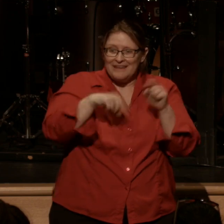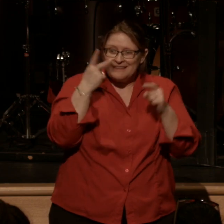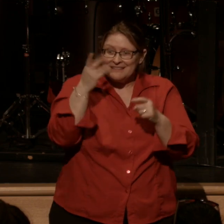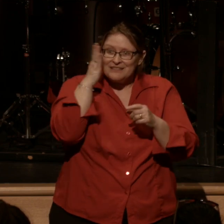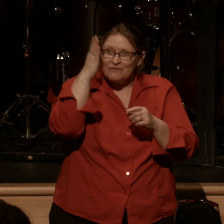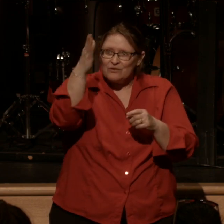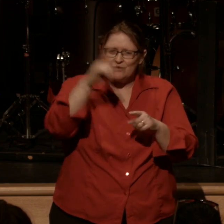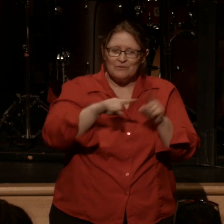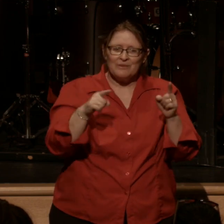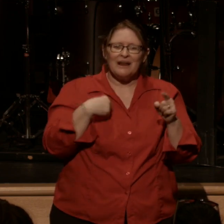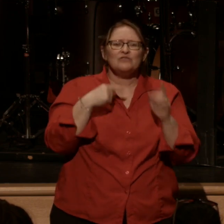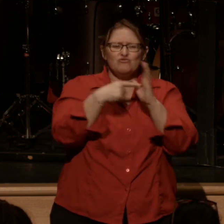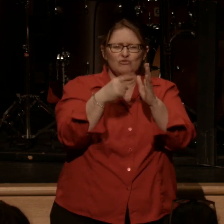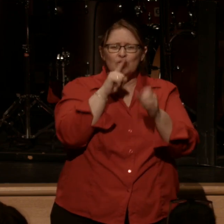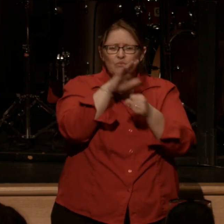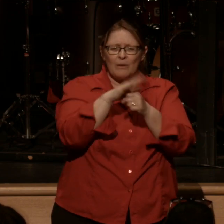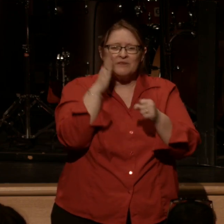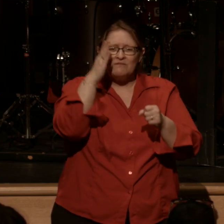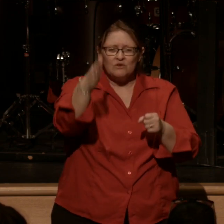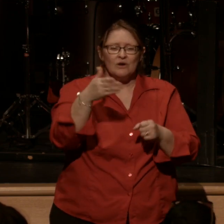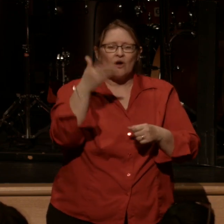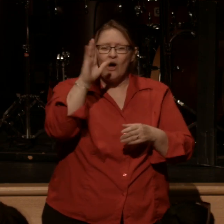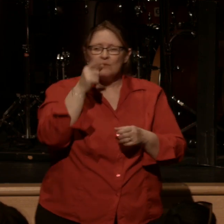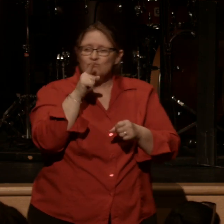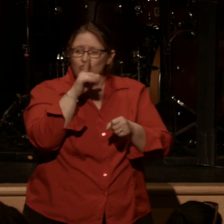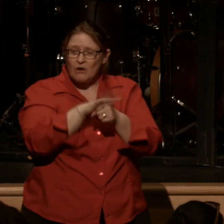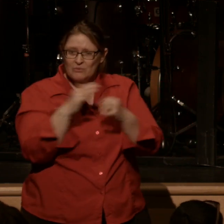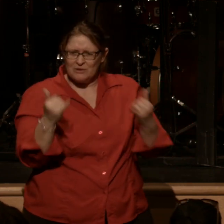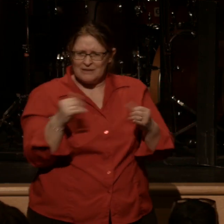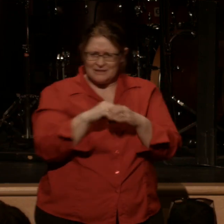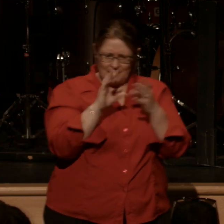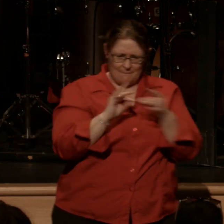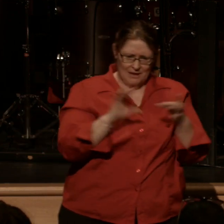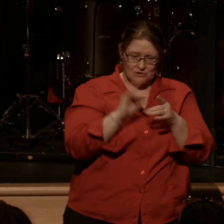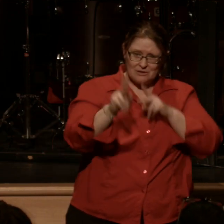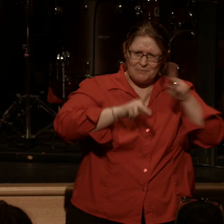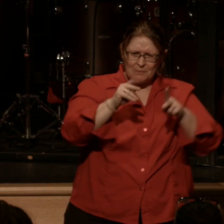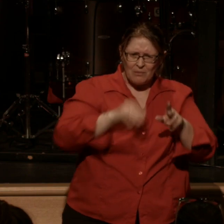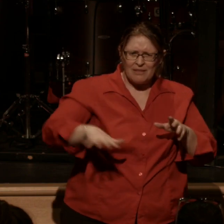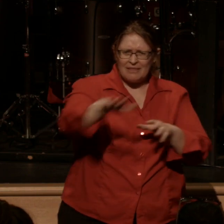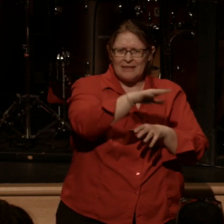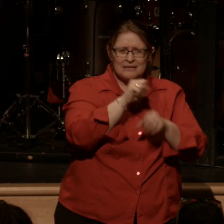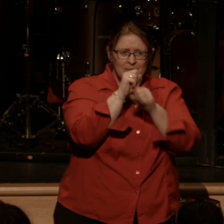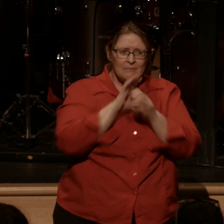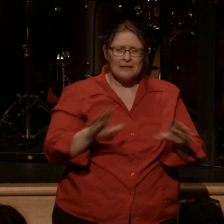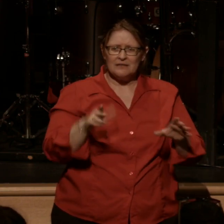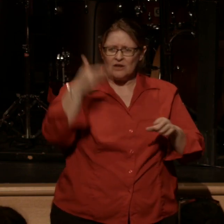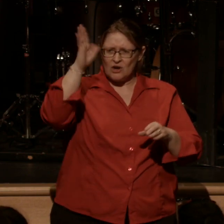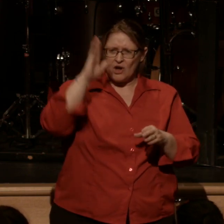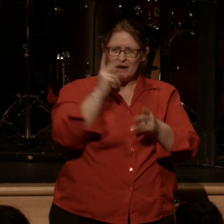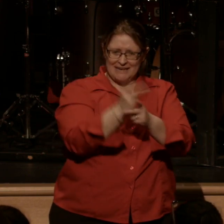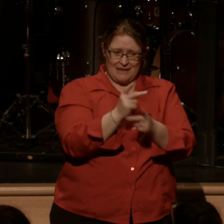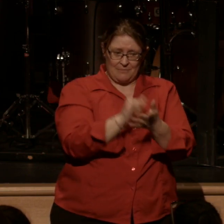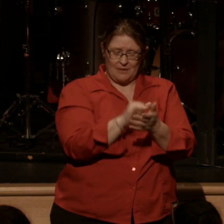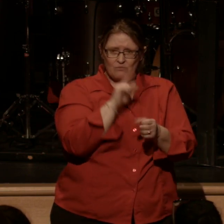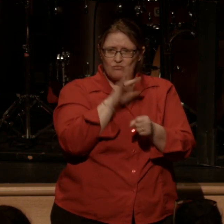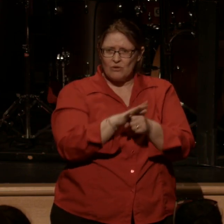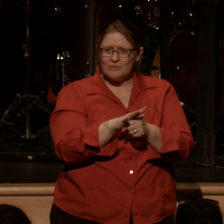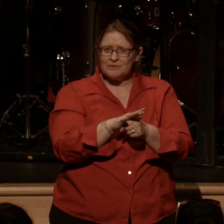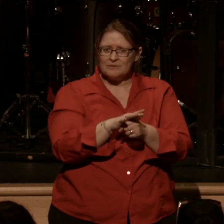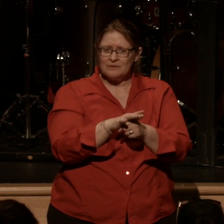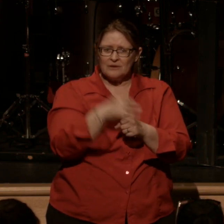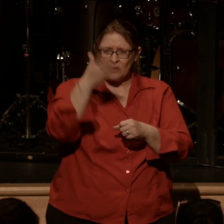you the promise of the future. God promises today in our passage, people, land, and blessing. God kept that